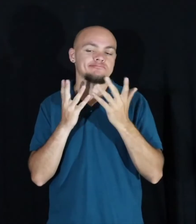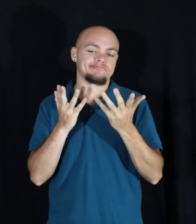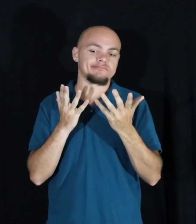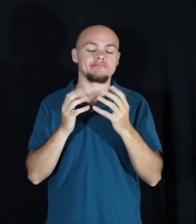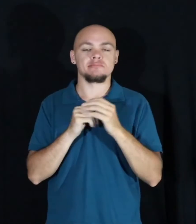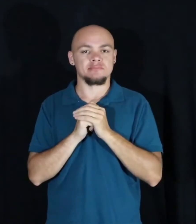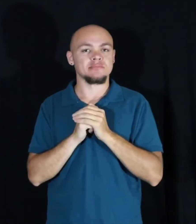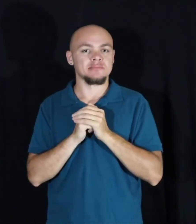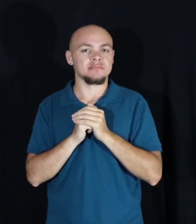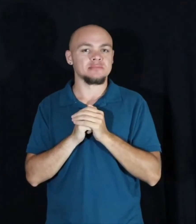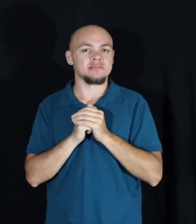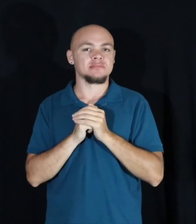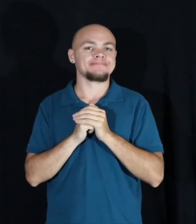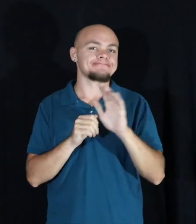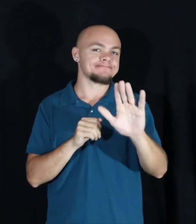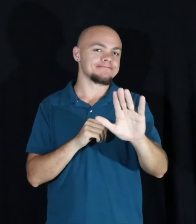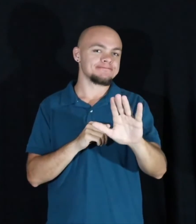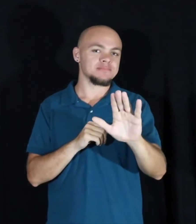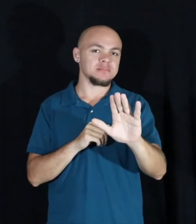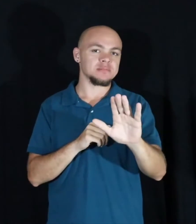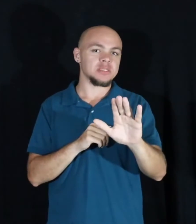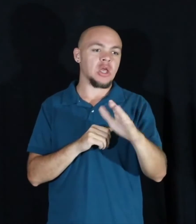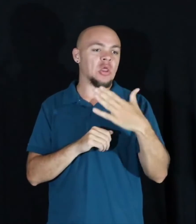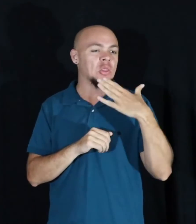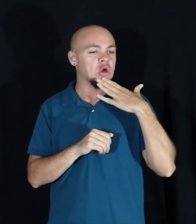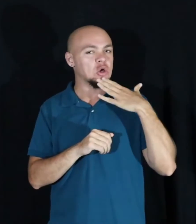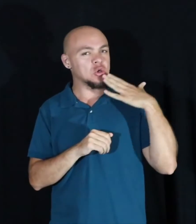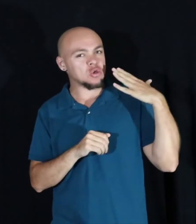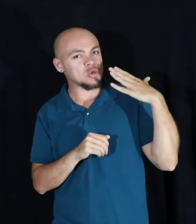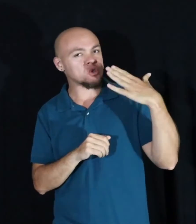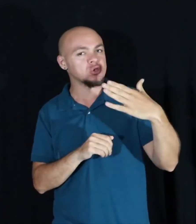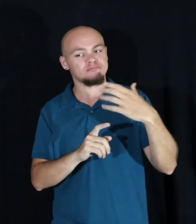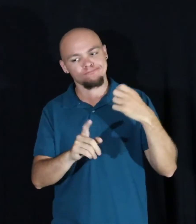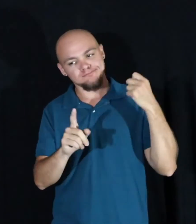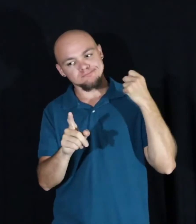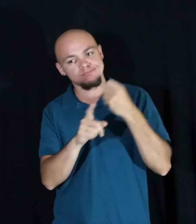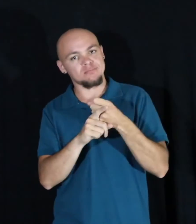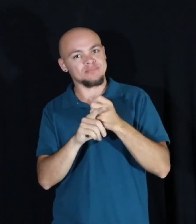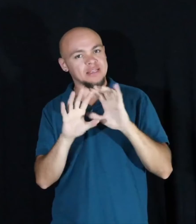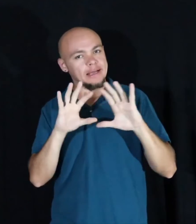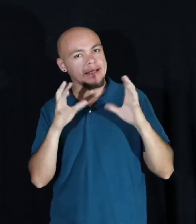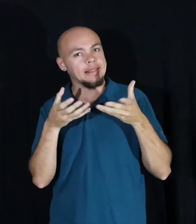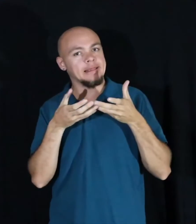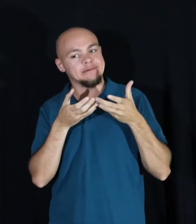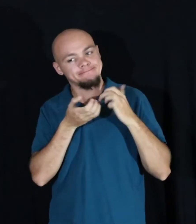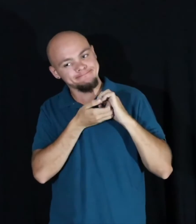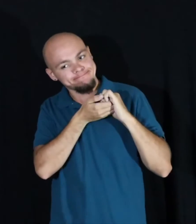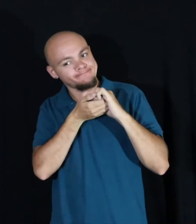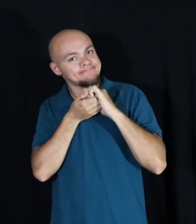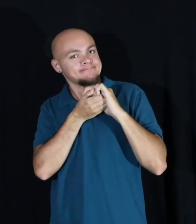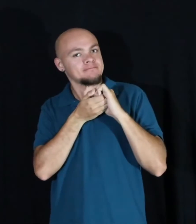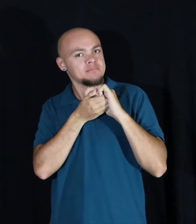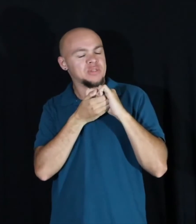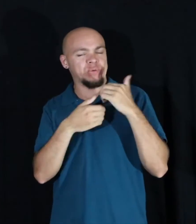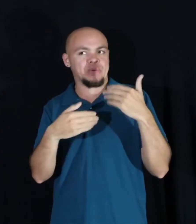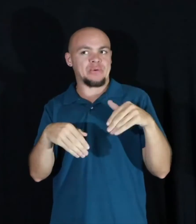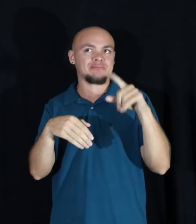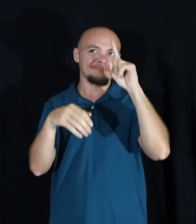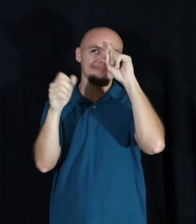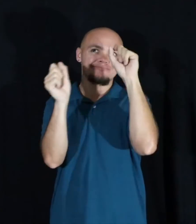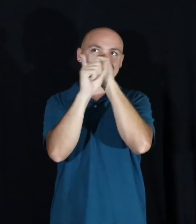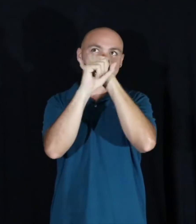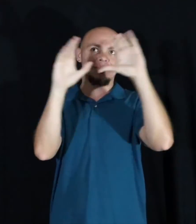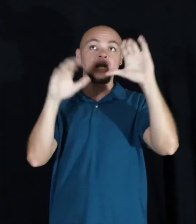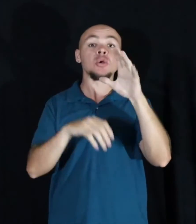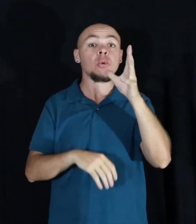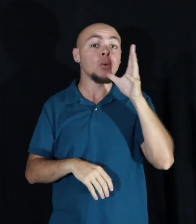community. Imagine all the good that could come from our collective actions being put together. One